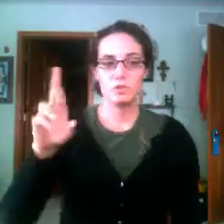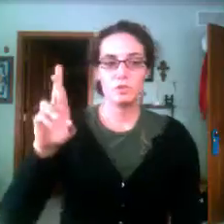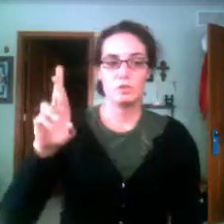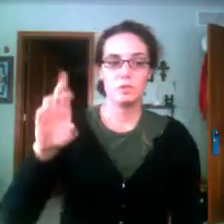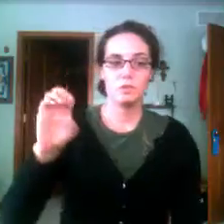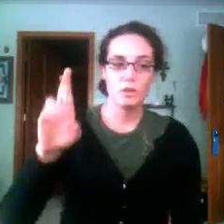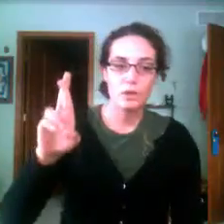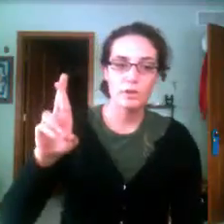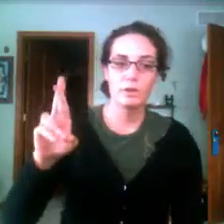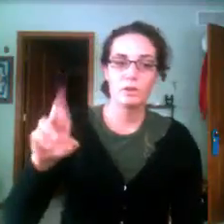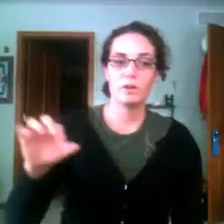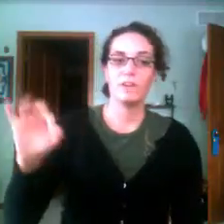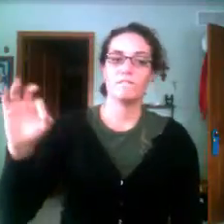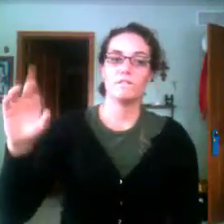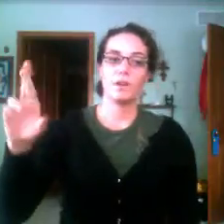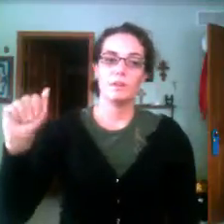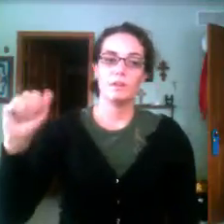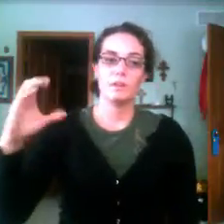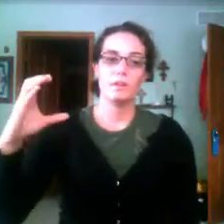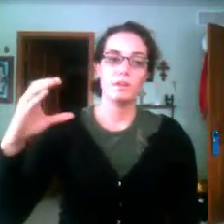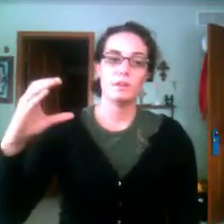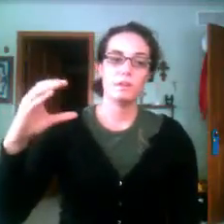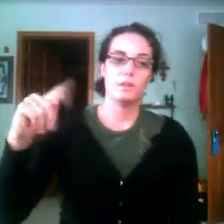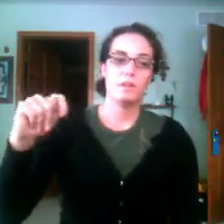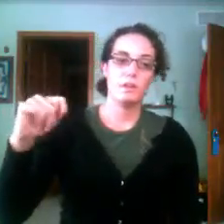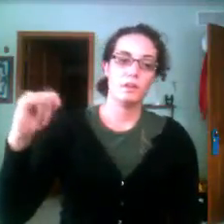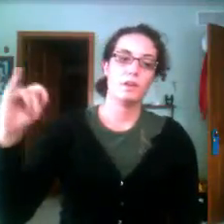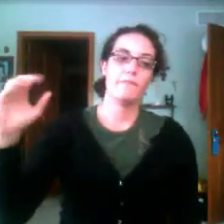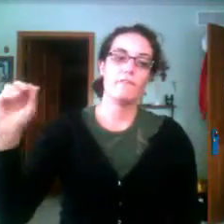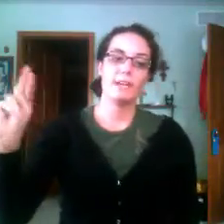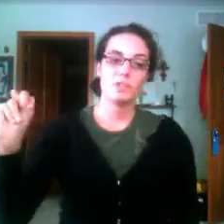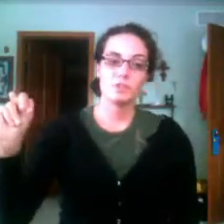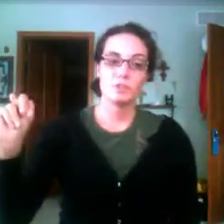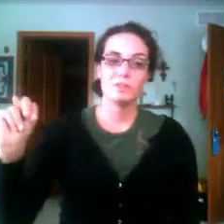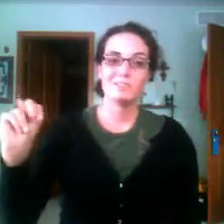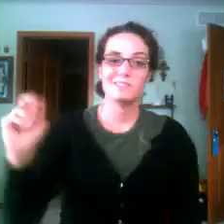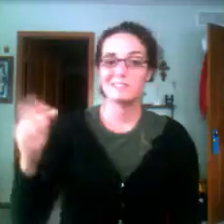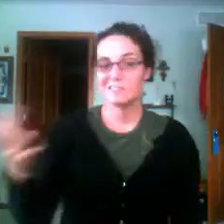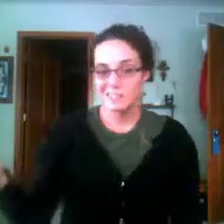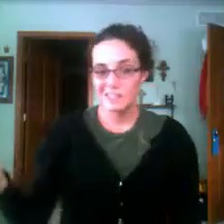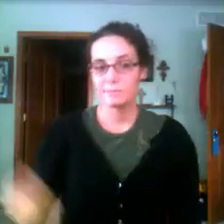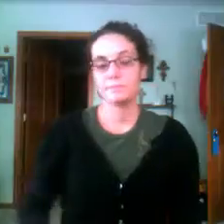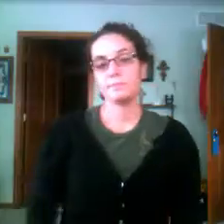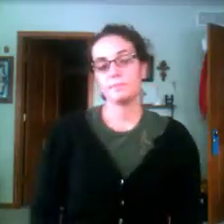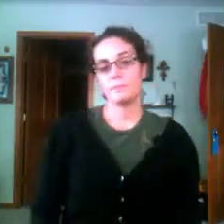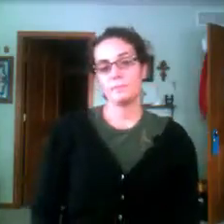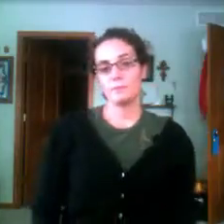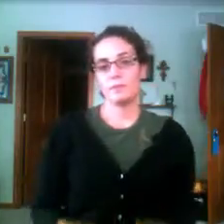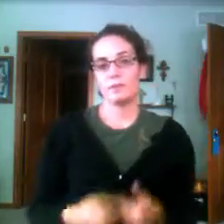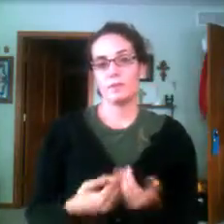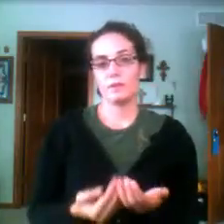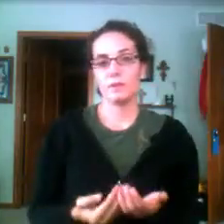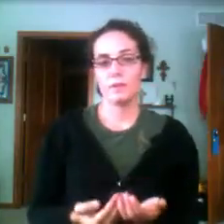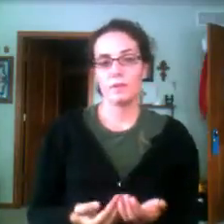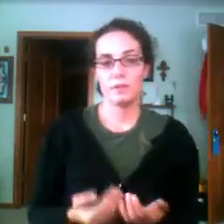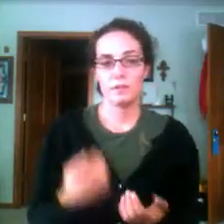number, whole number. How can we represent all the real numbers? Well, that's easy. Just go ahead and shade